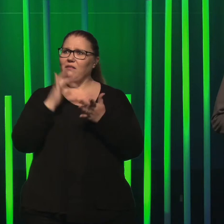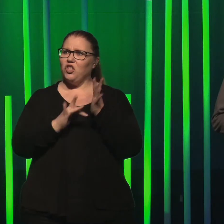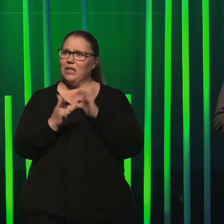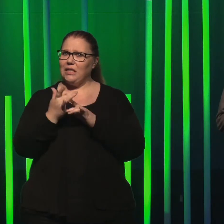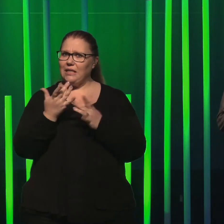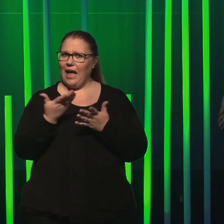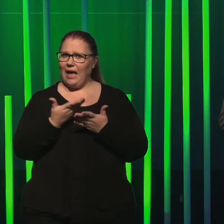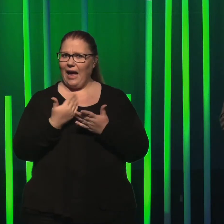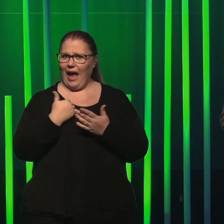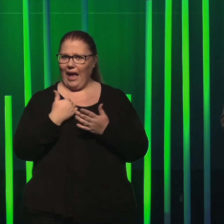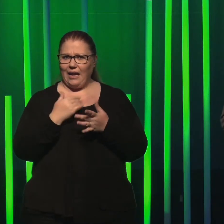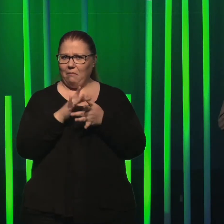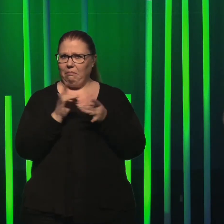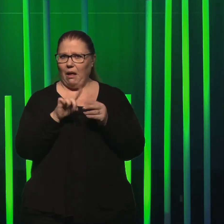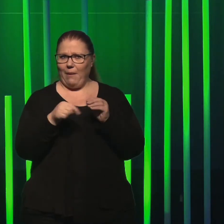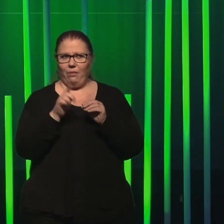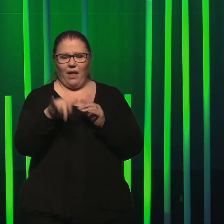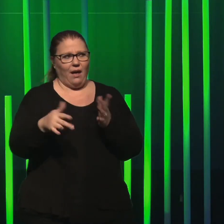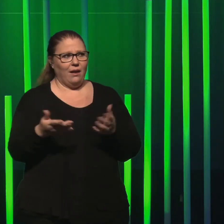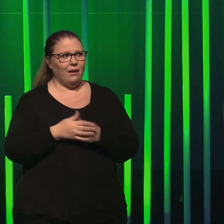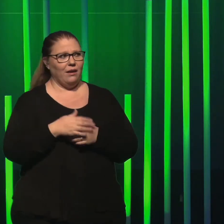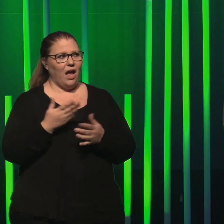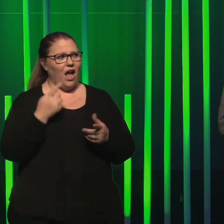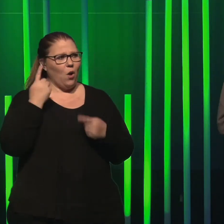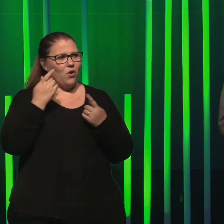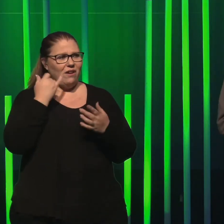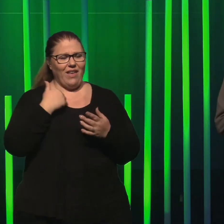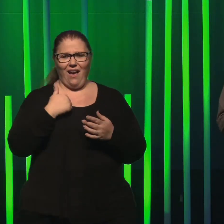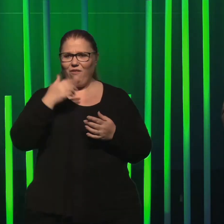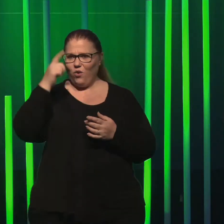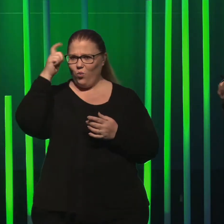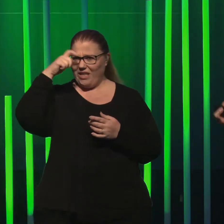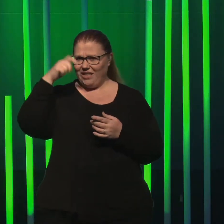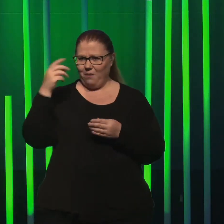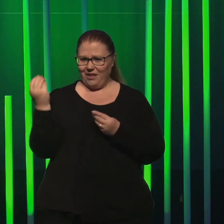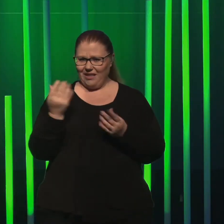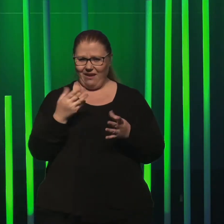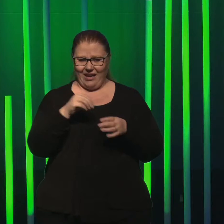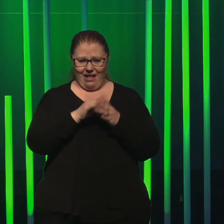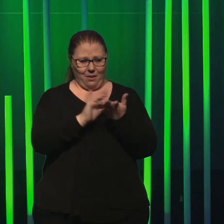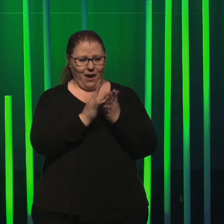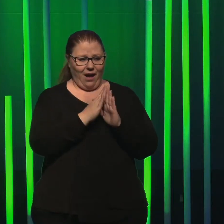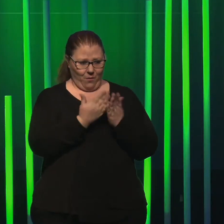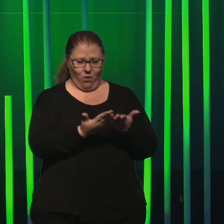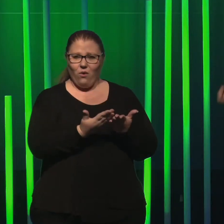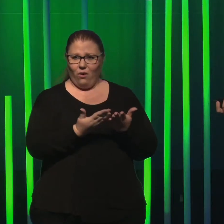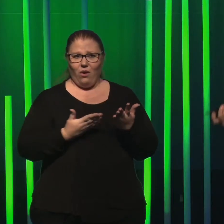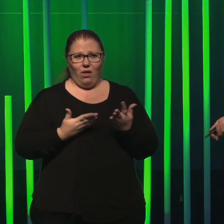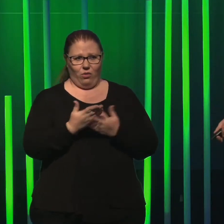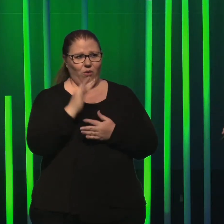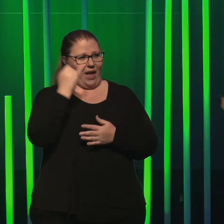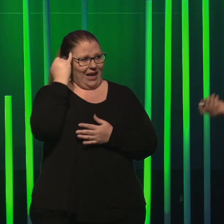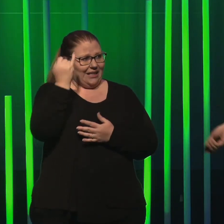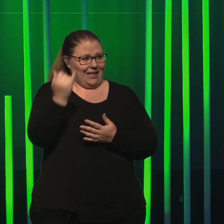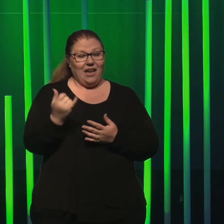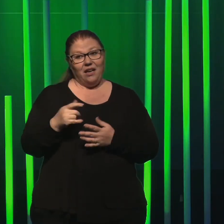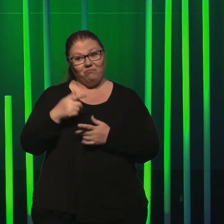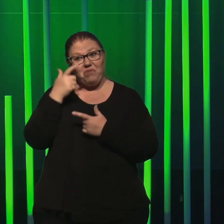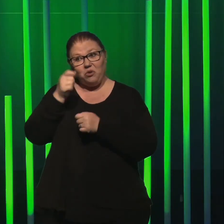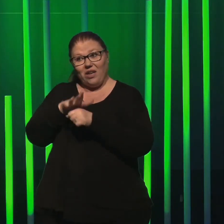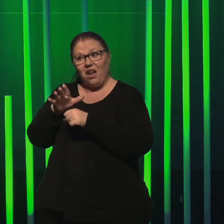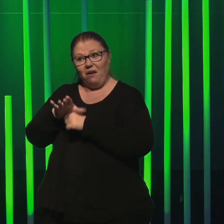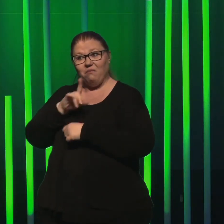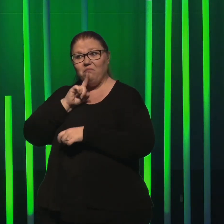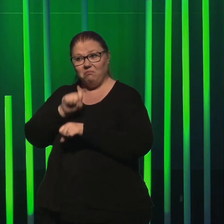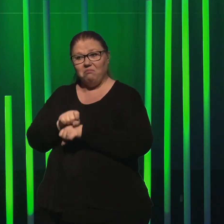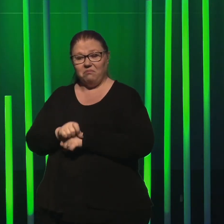about that. Right? I wonder if there's any wisdom that's offered to us in our sacred scriptures around this idea. And interestingly enough, there is, right?